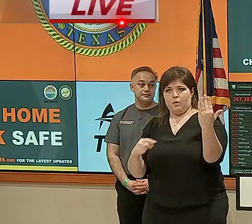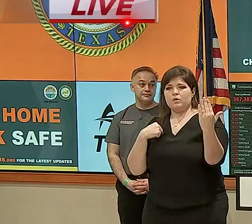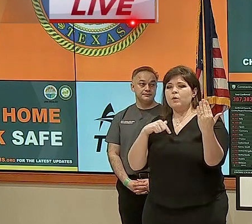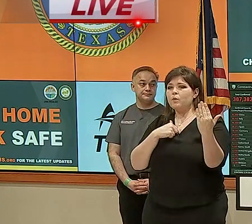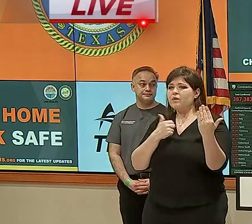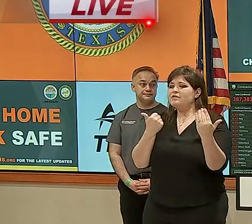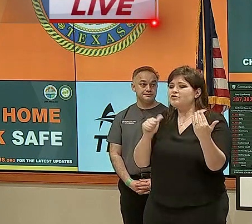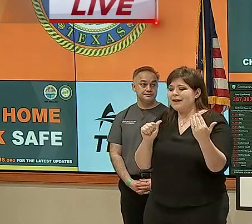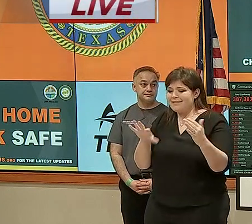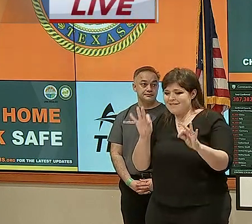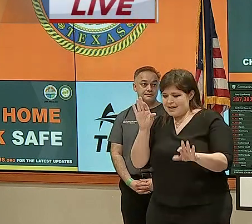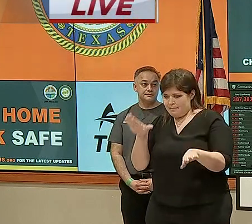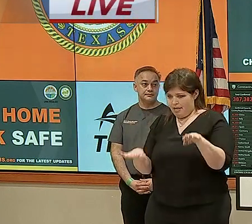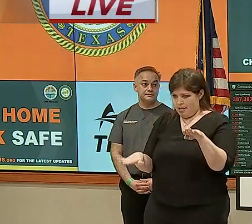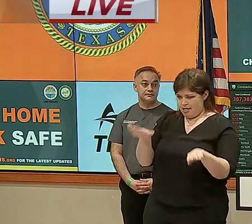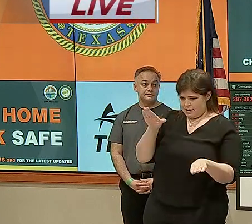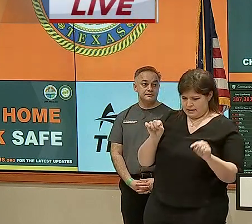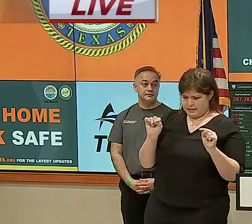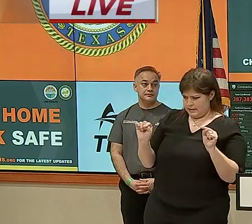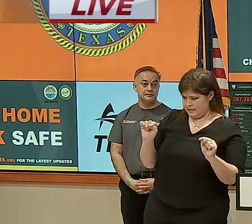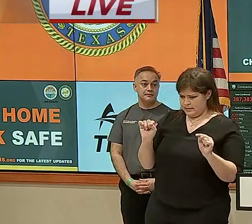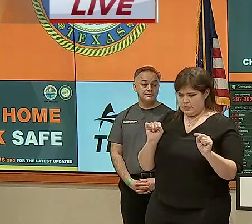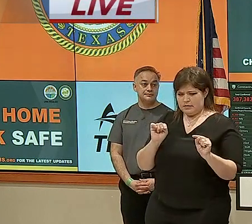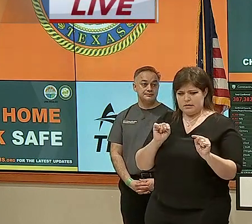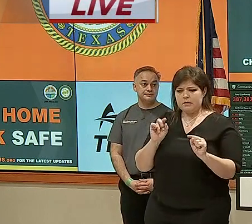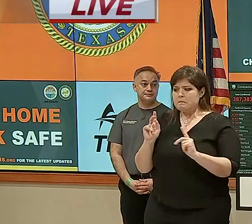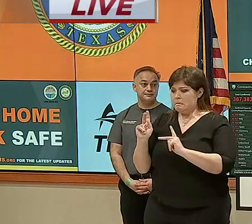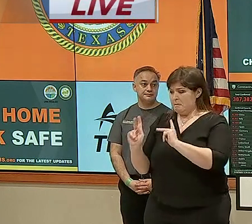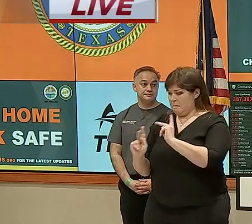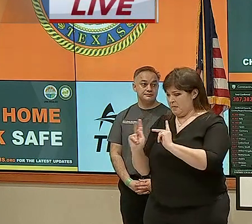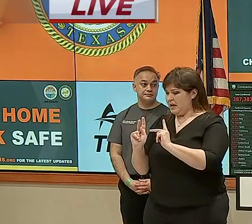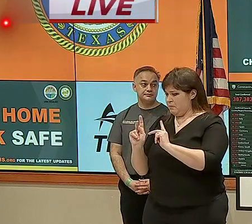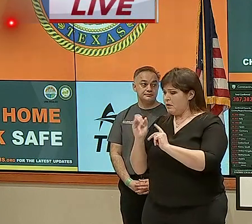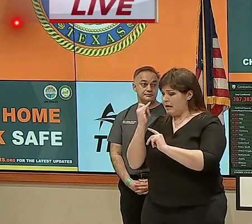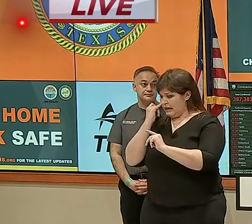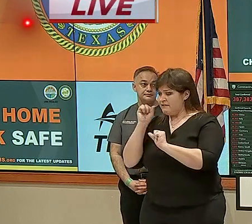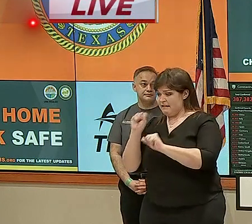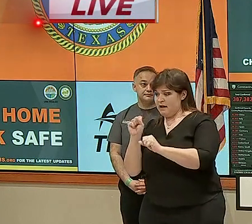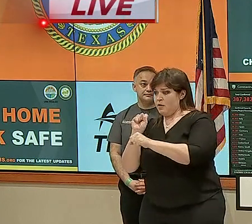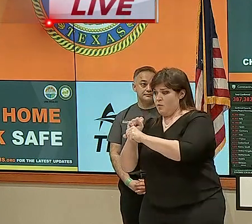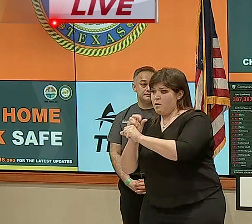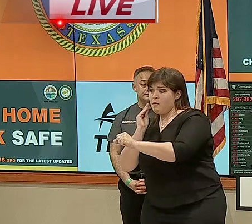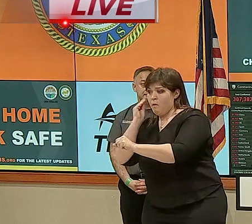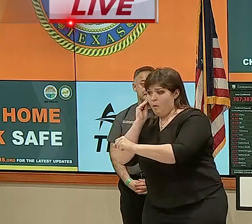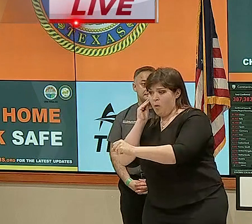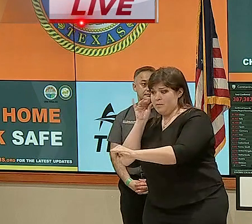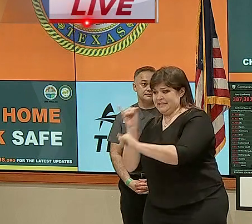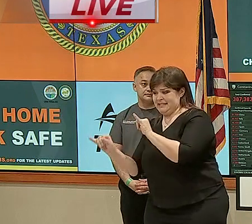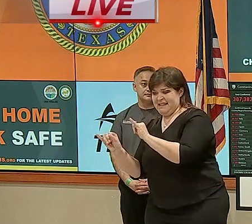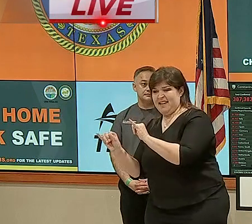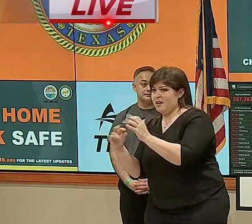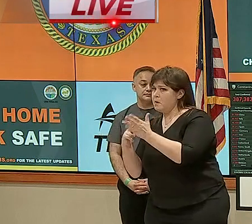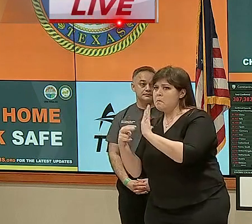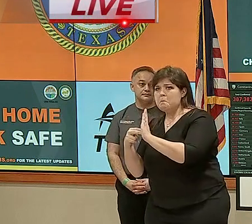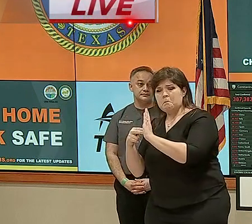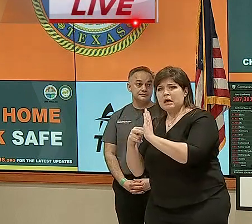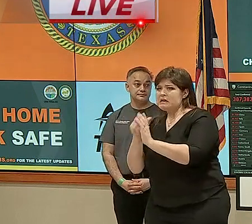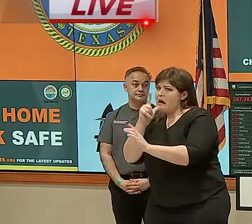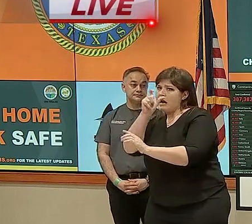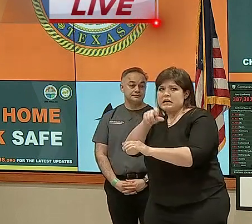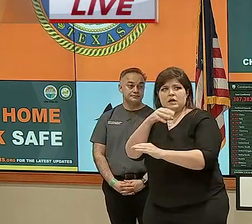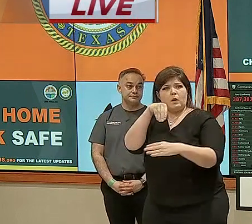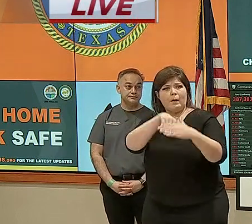strike a balance between recognizing that where people can work remotely from home or they are not essential, they need to be at